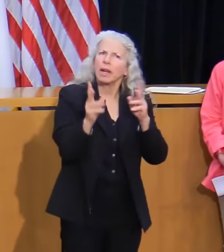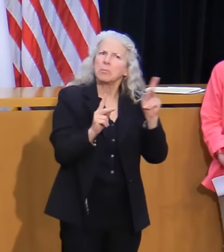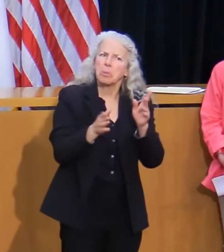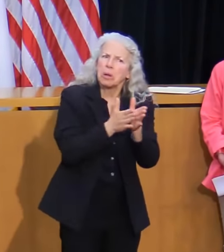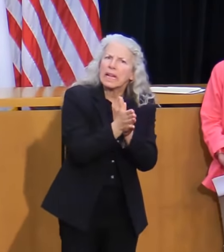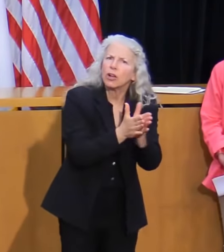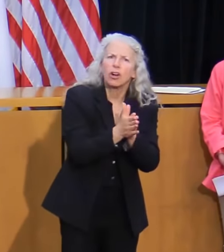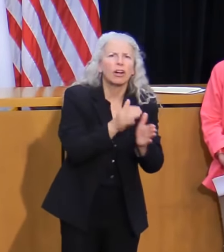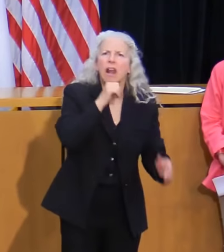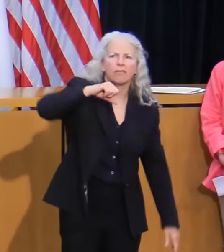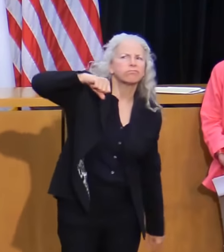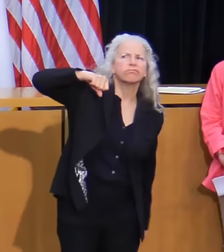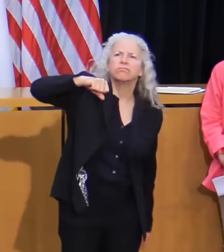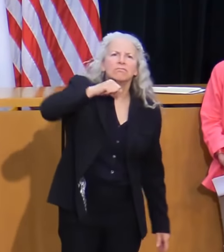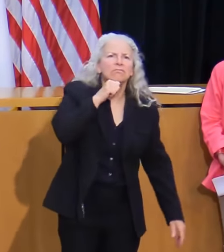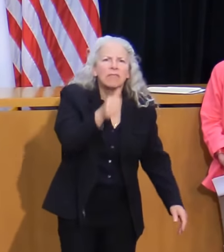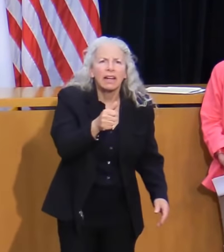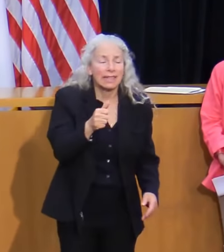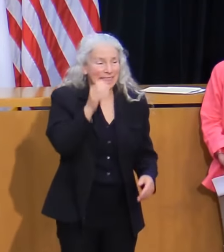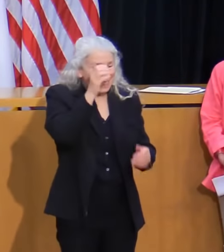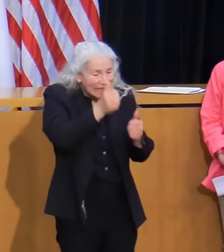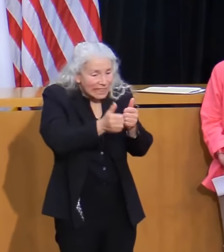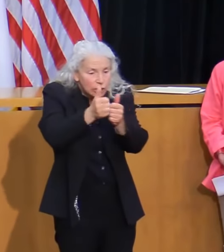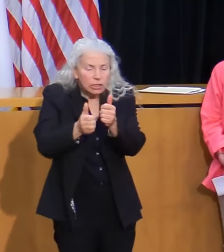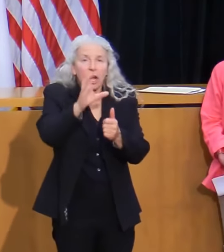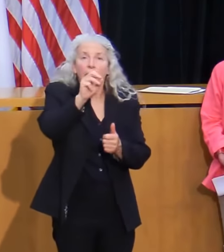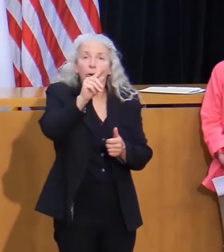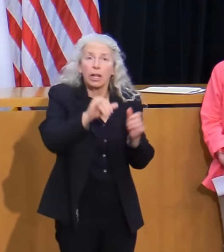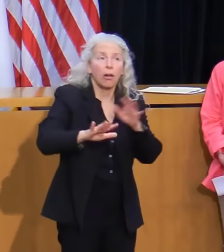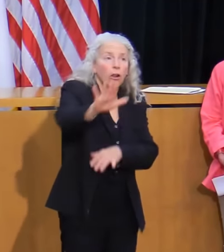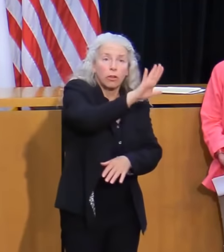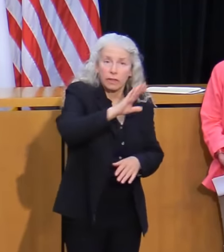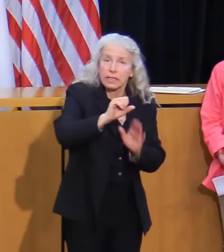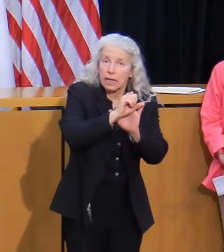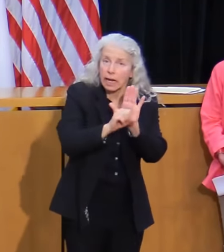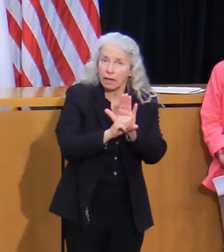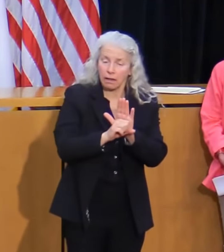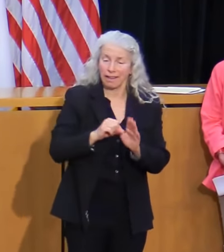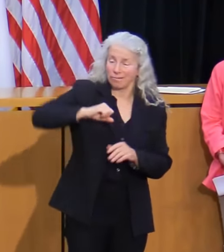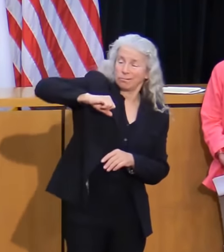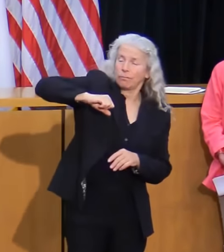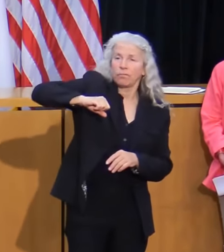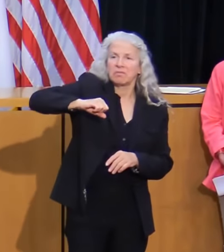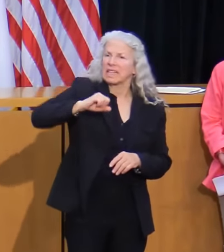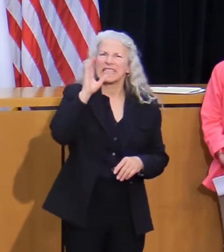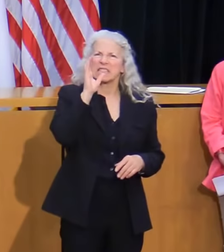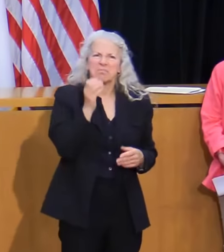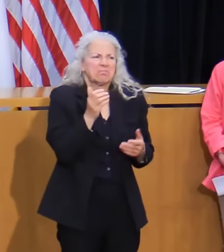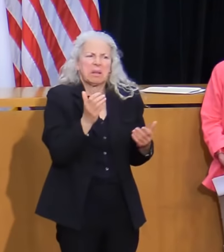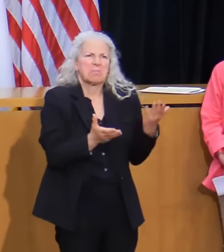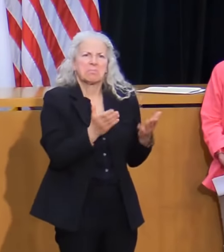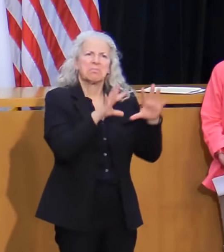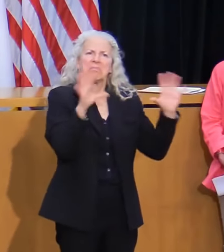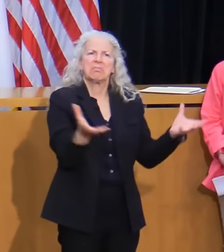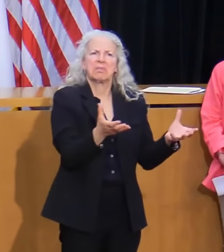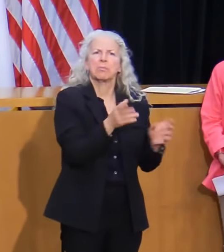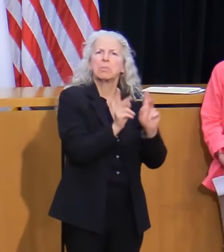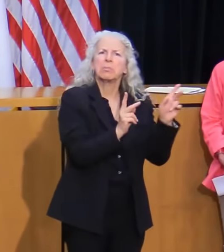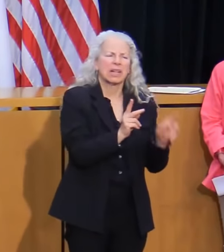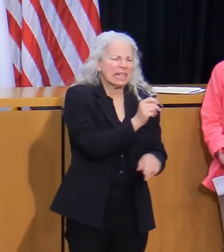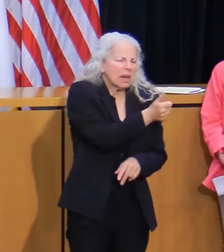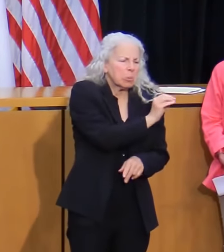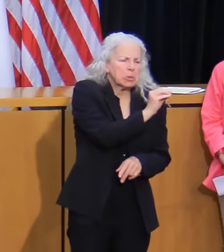country, with all of our counties showing hesitancy rates that are below 10%. Our national leadership on